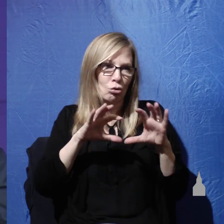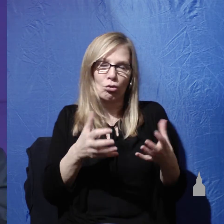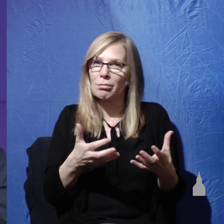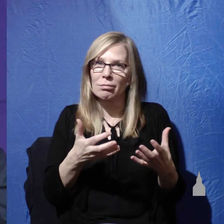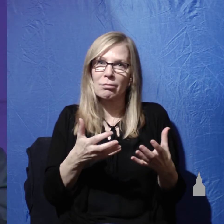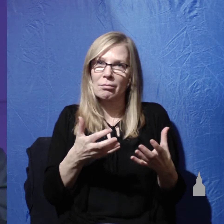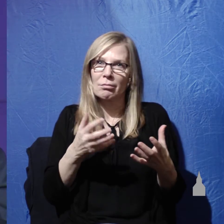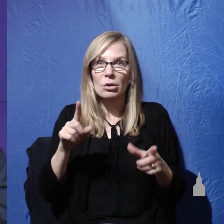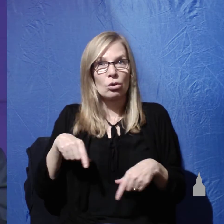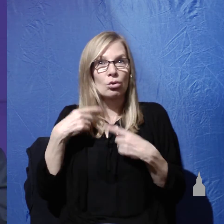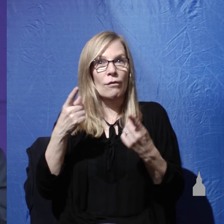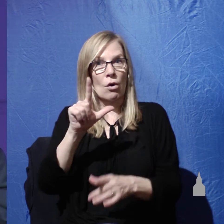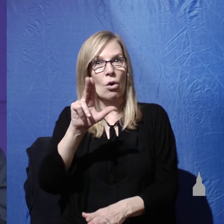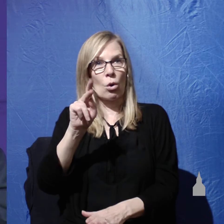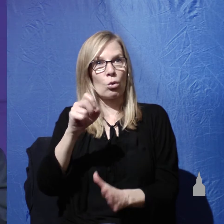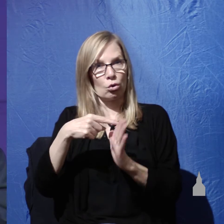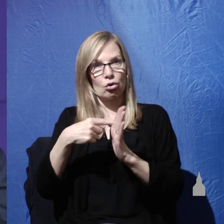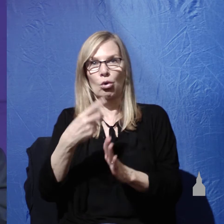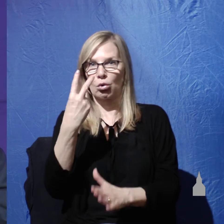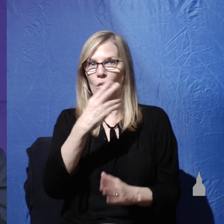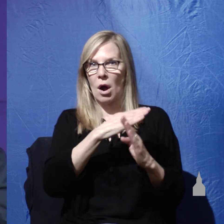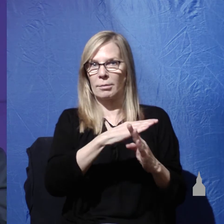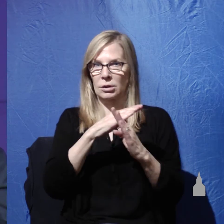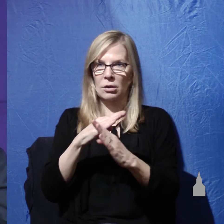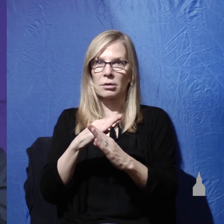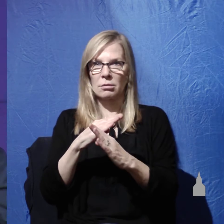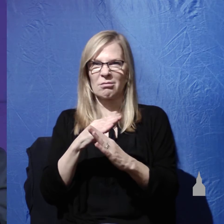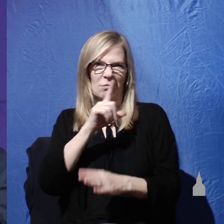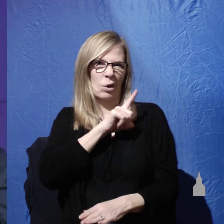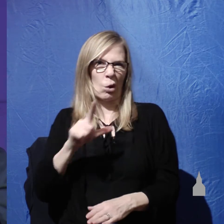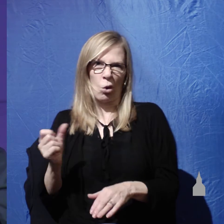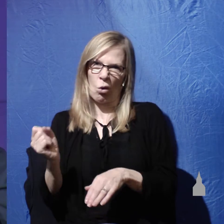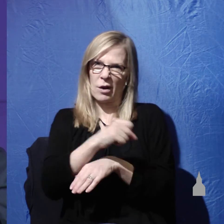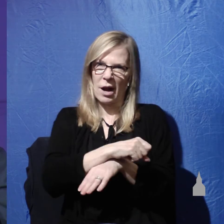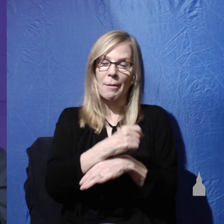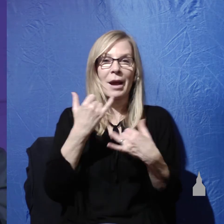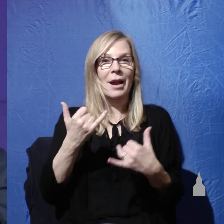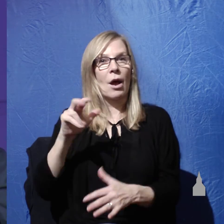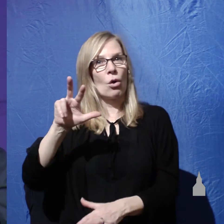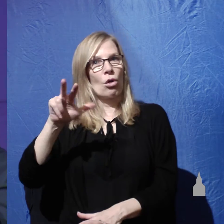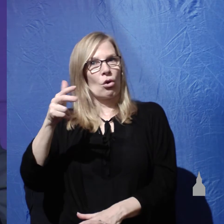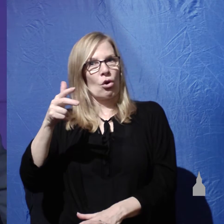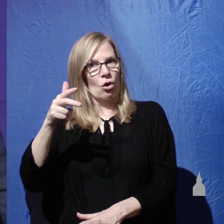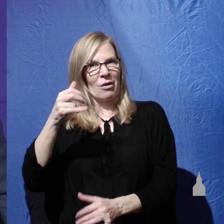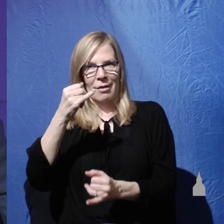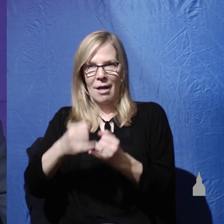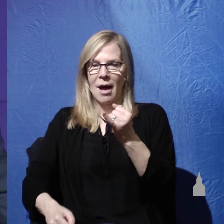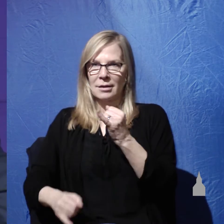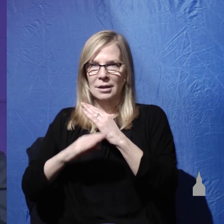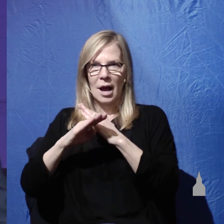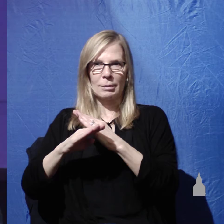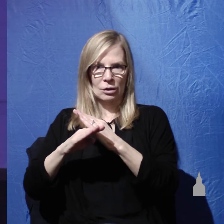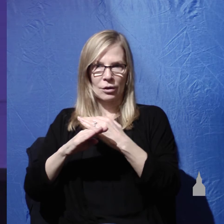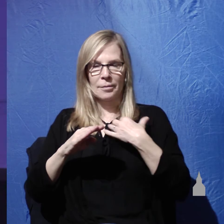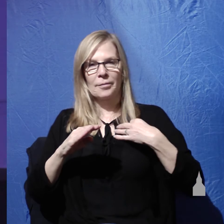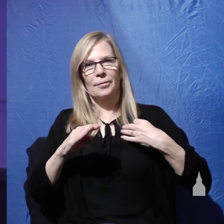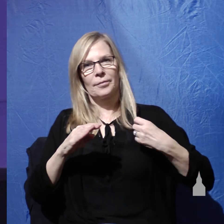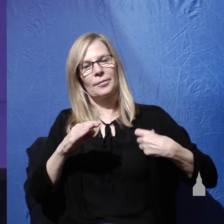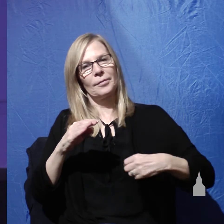so far, Luke has revealed two obstacles that the Lord overcame. And now he moves on to the third and last one.